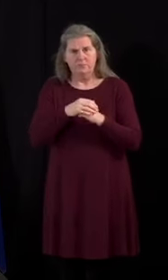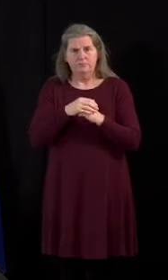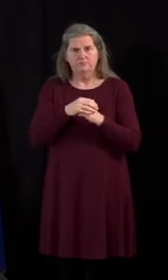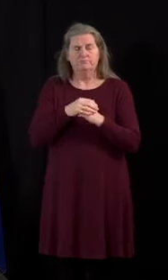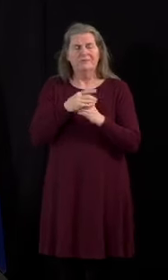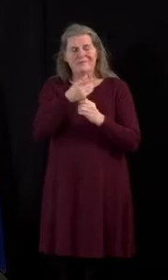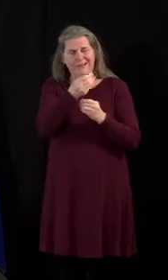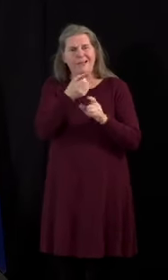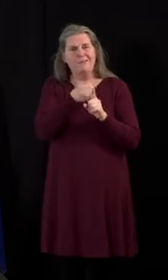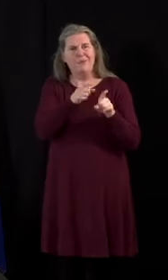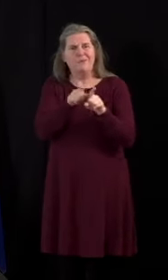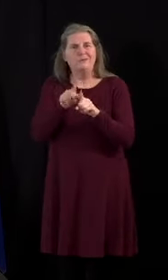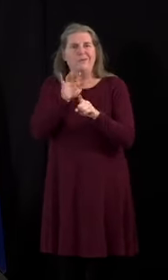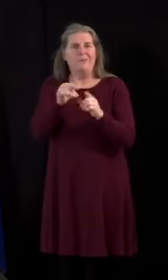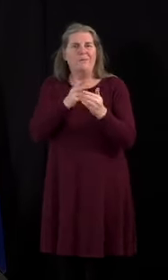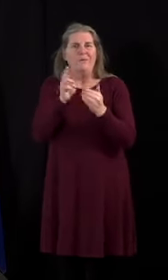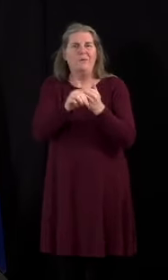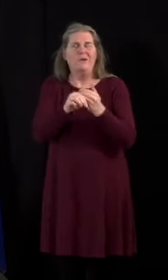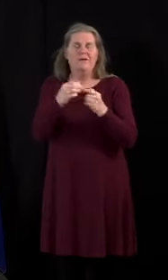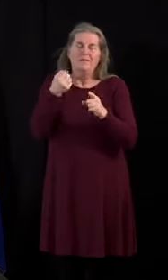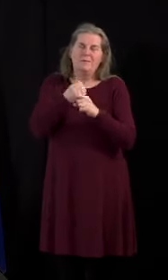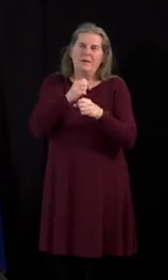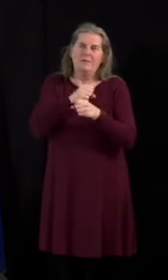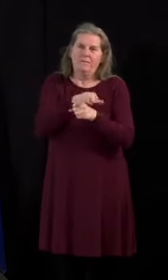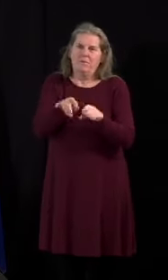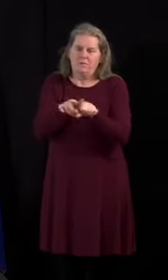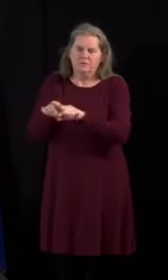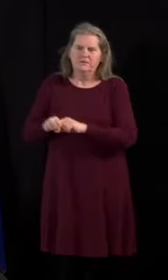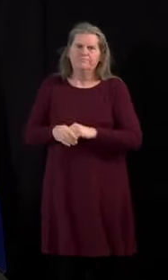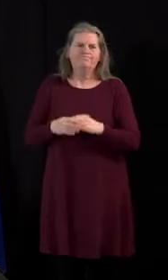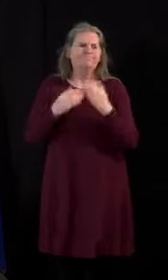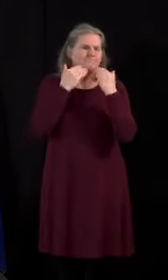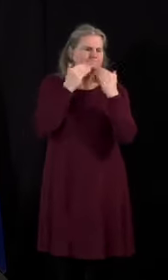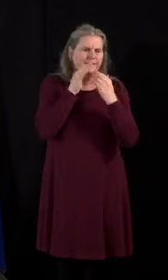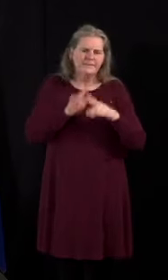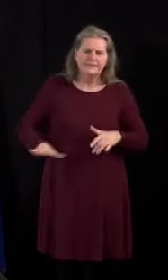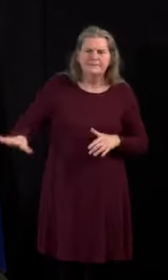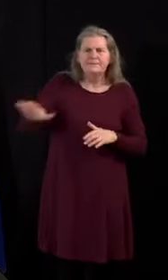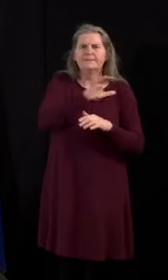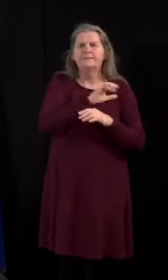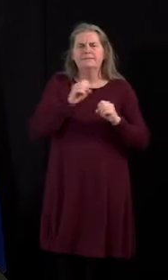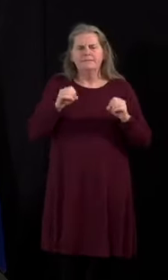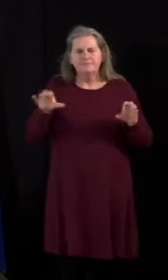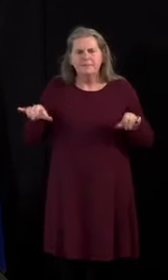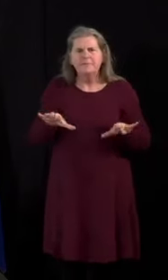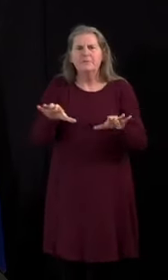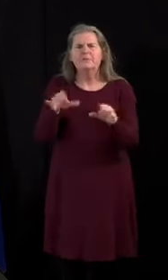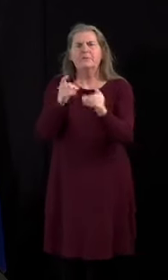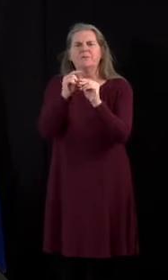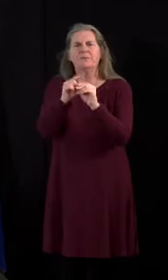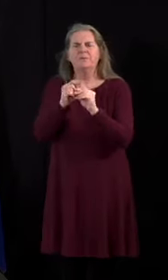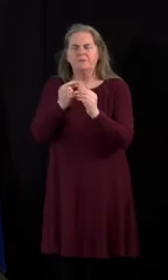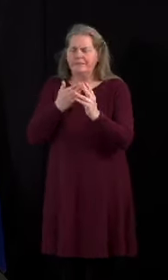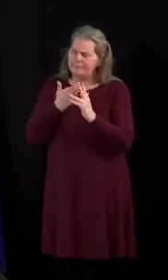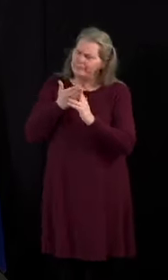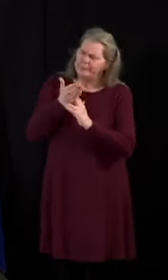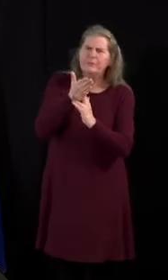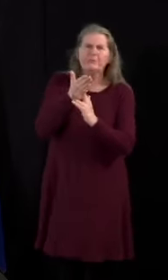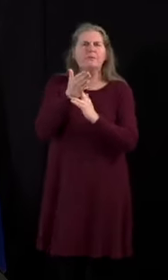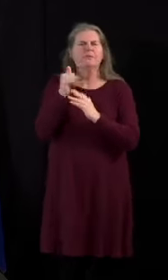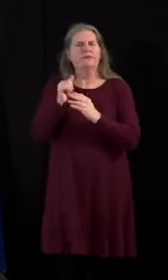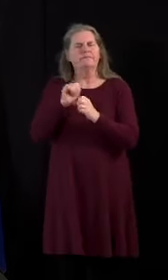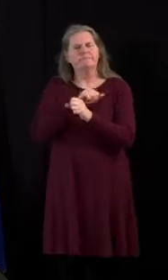as well. I would like to thank them for the good work they have done and will continue to do as we navigate our way through this